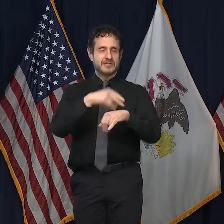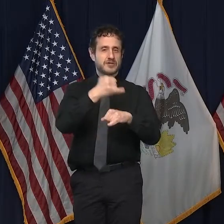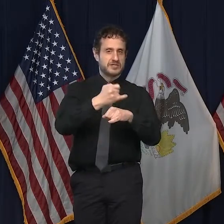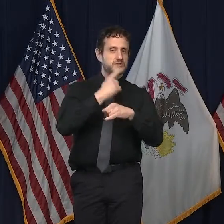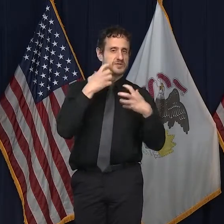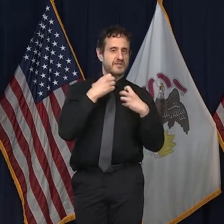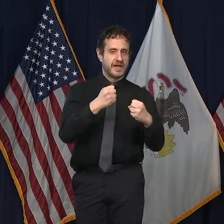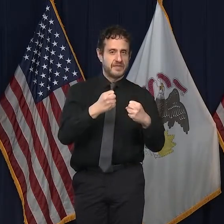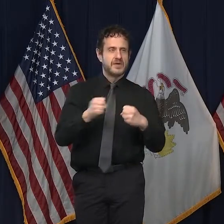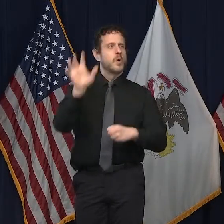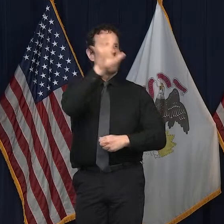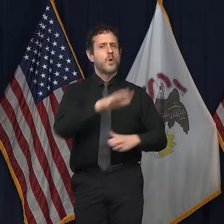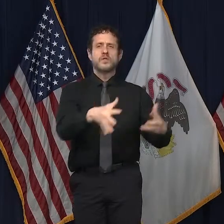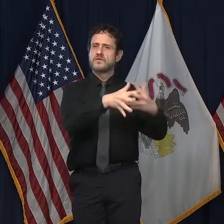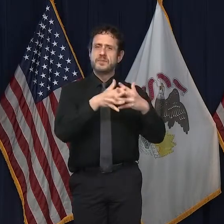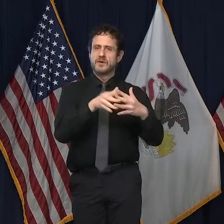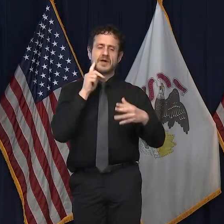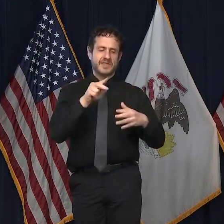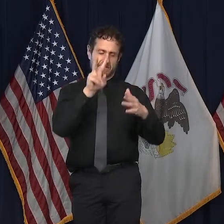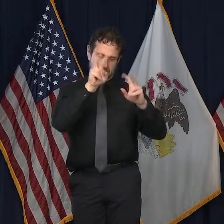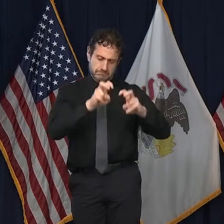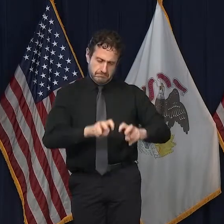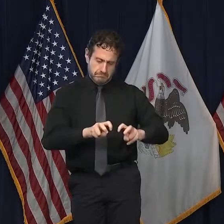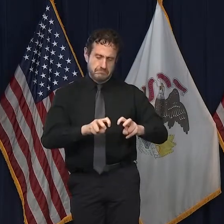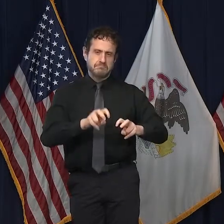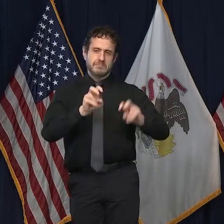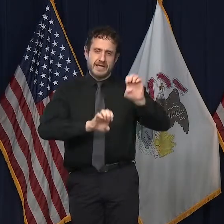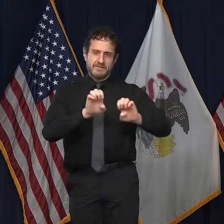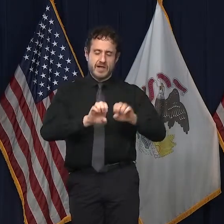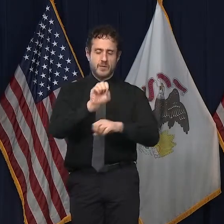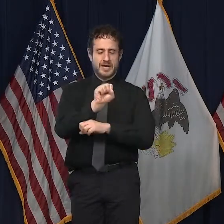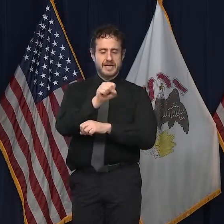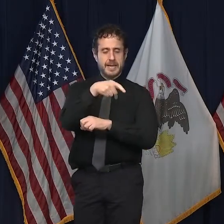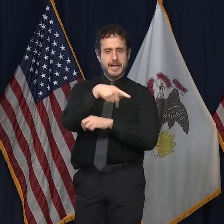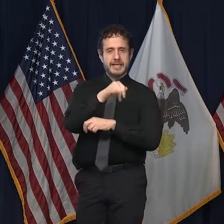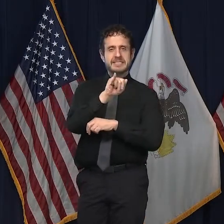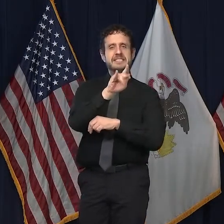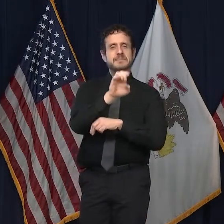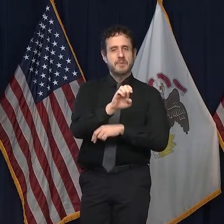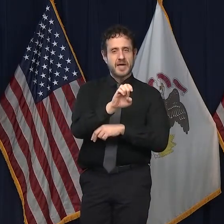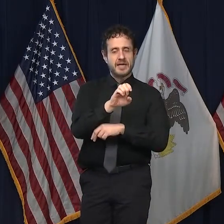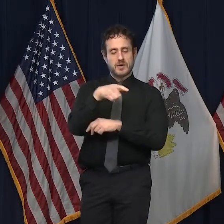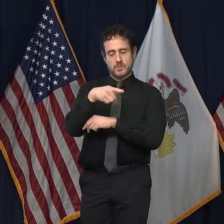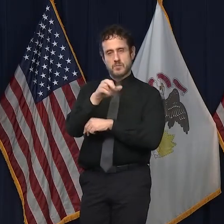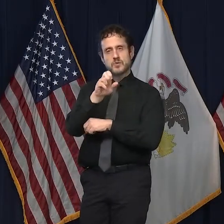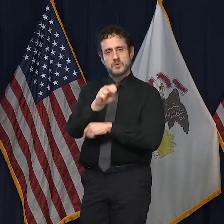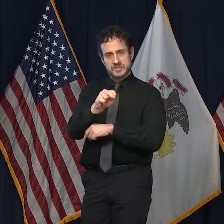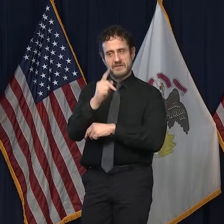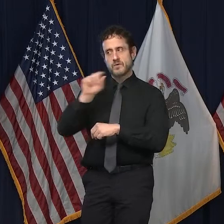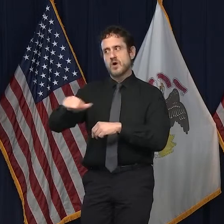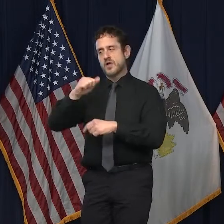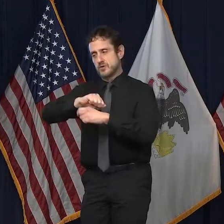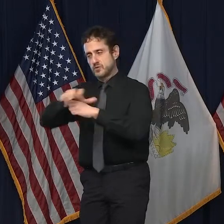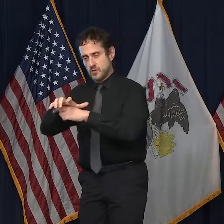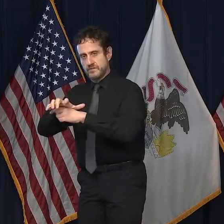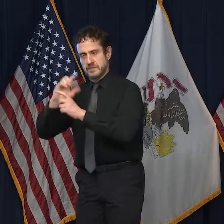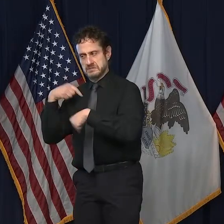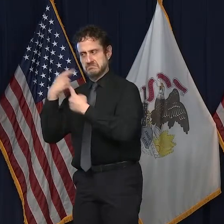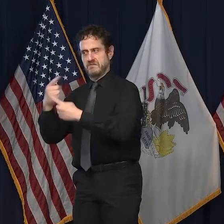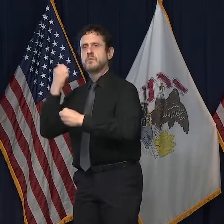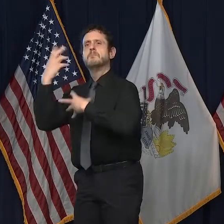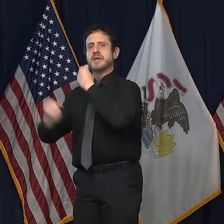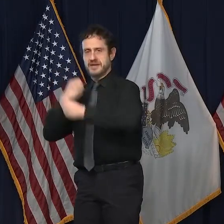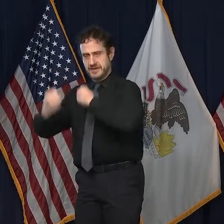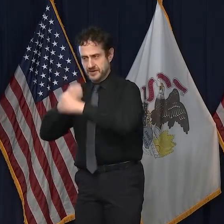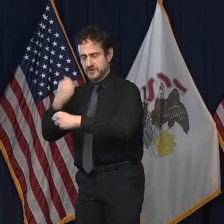made major strides in evaluating spike proteins in other kinds of coronaviruses over the years, laying the